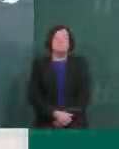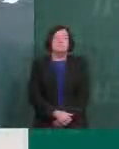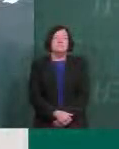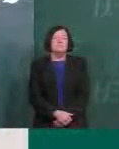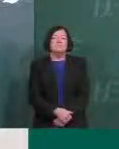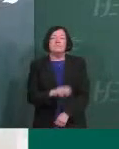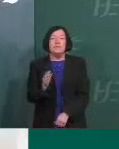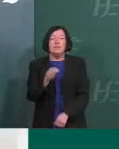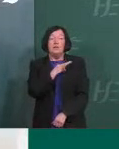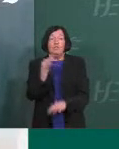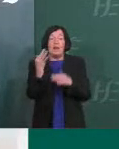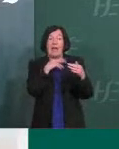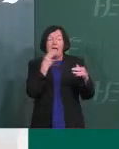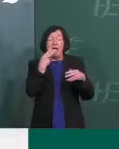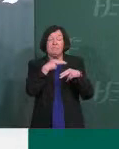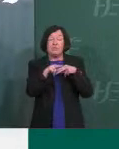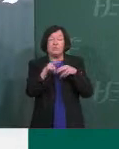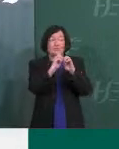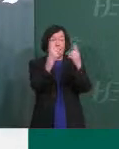Good afternoon, everybody.